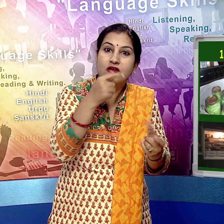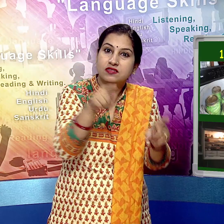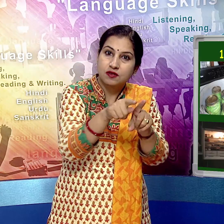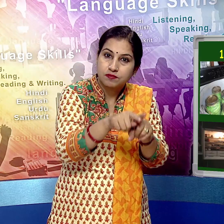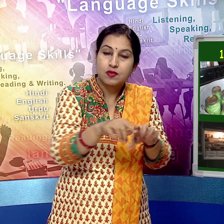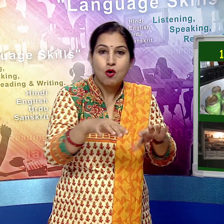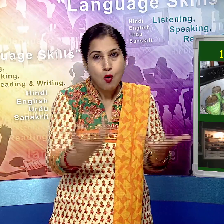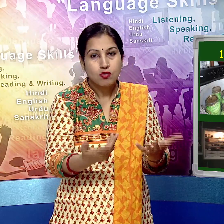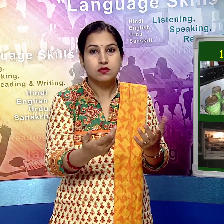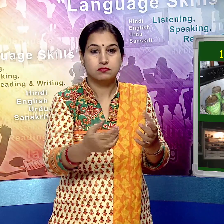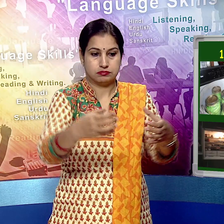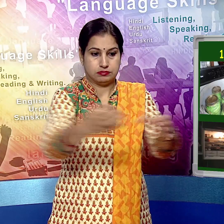and canning.